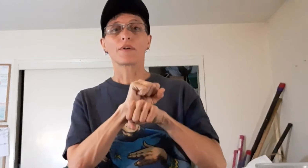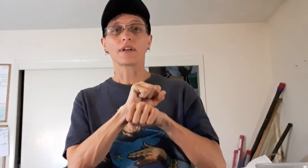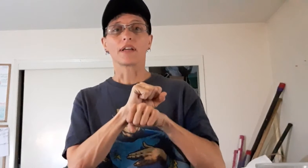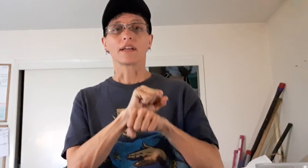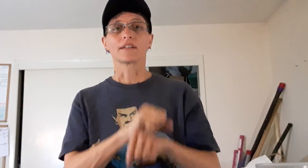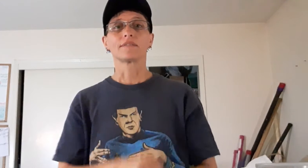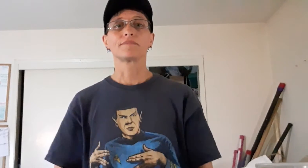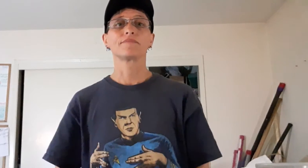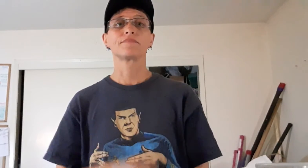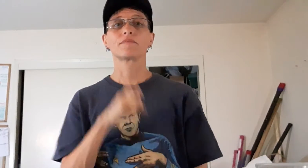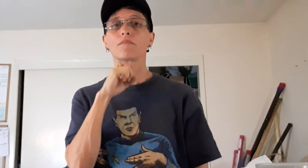Metalworking.